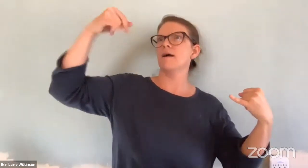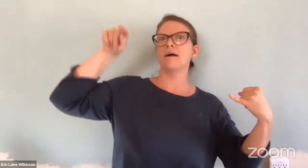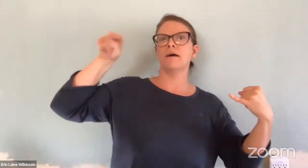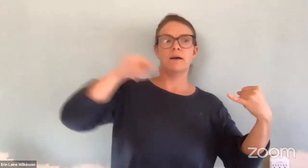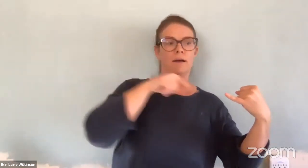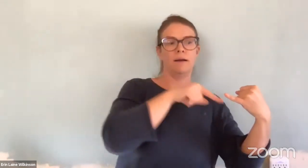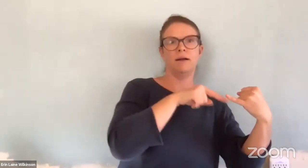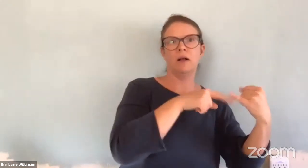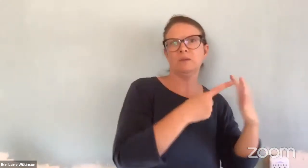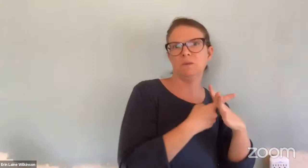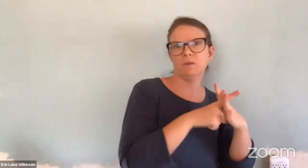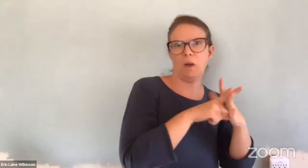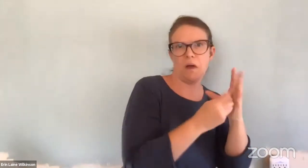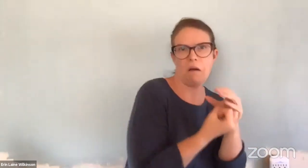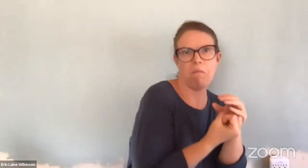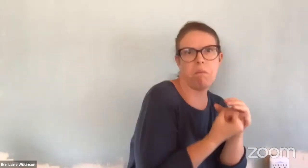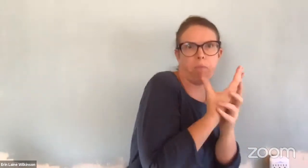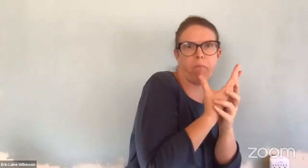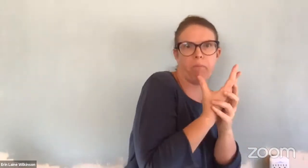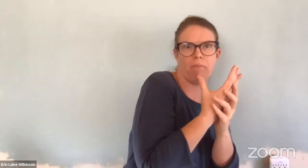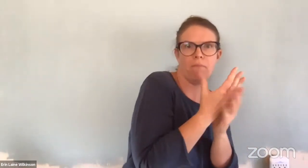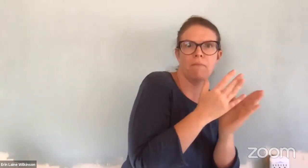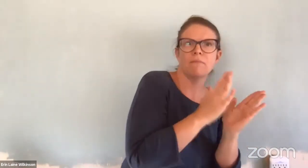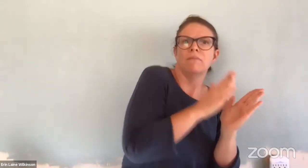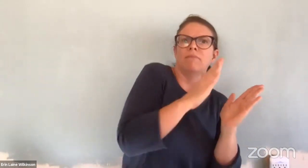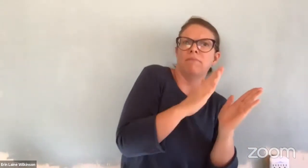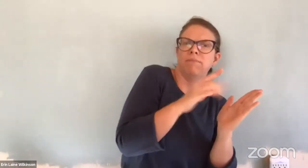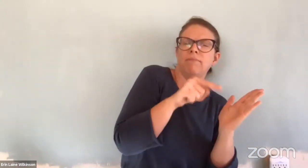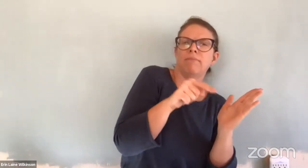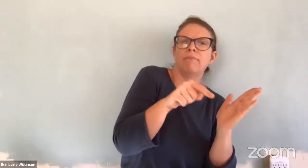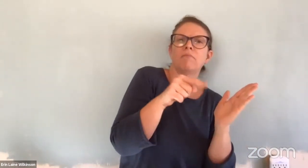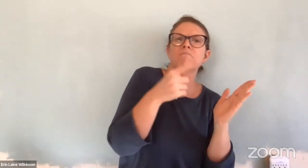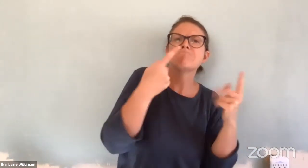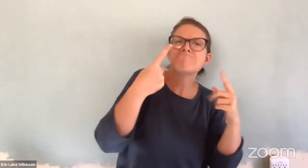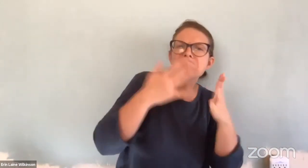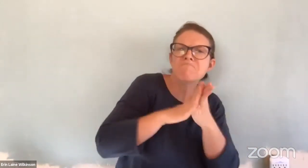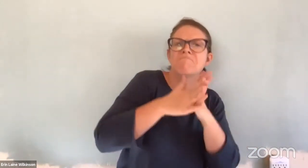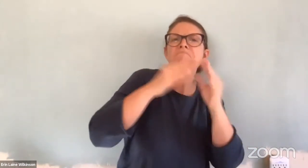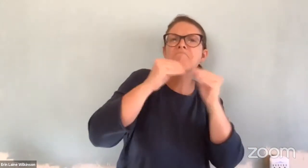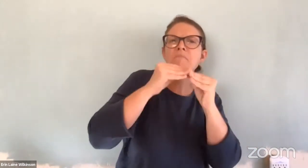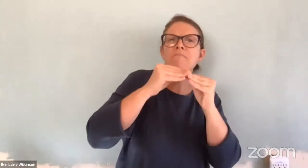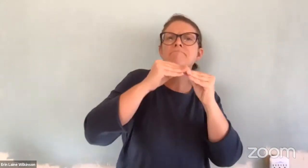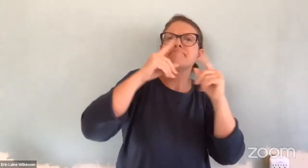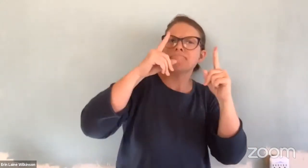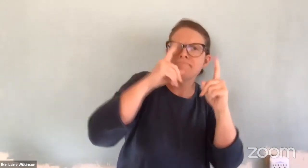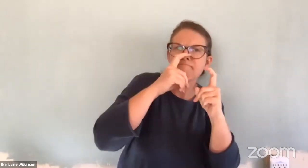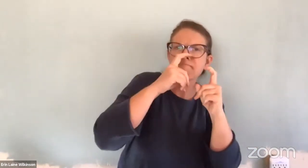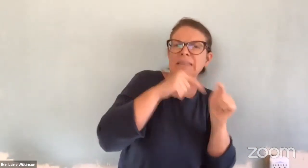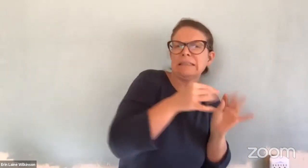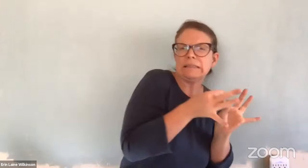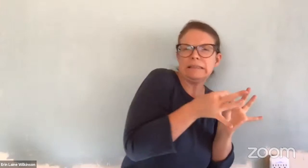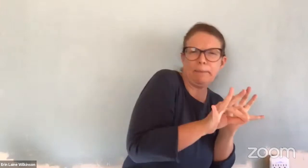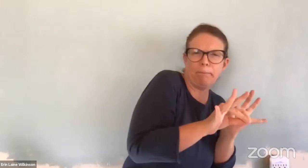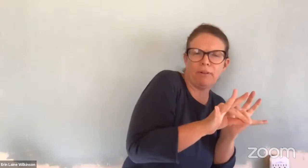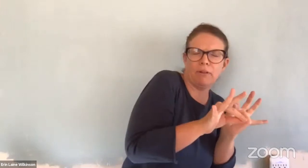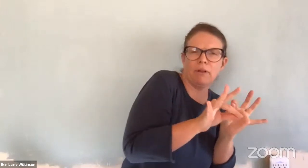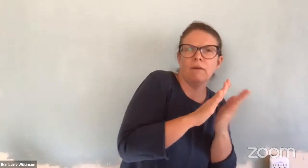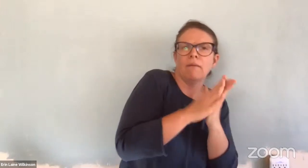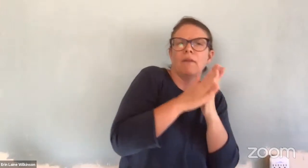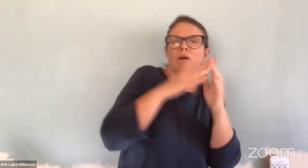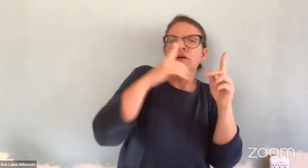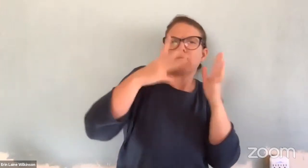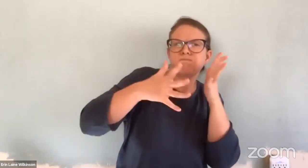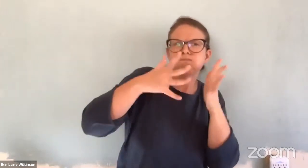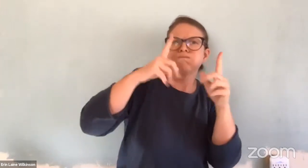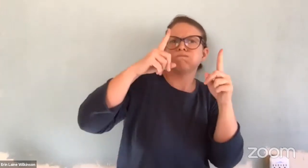that they just follow this cline or this continuum, and they start at a lower level, and then it's this growth model, right, where they increase